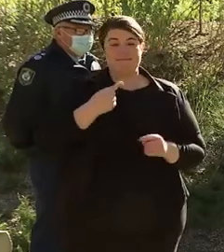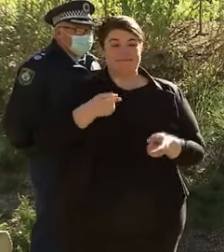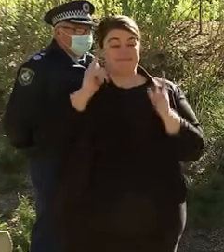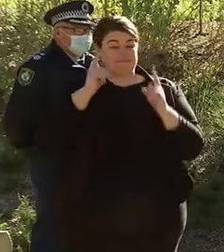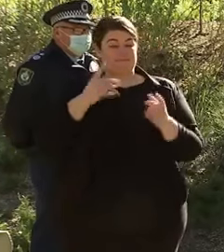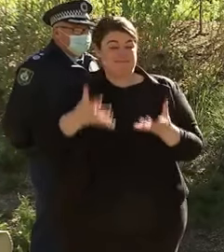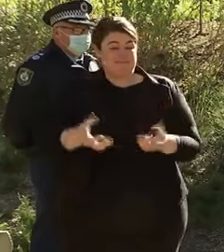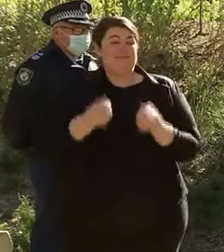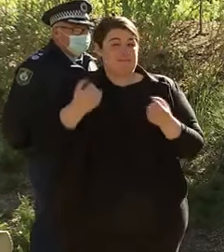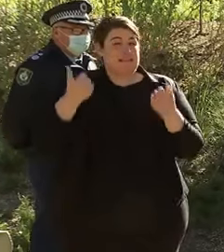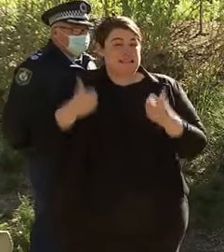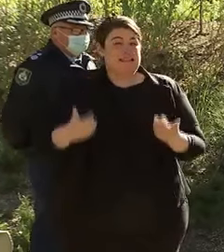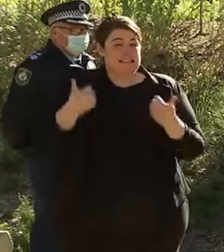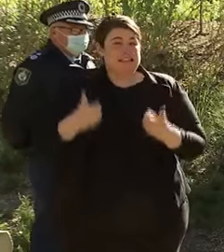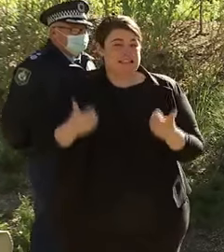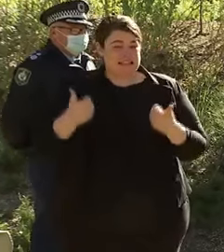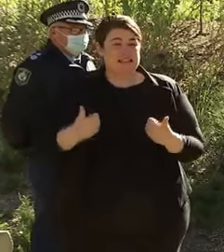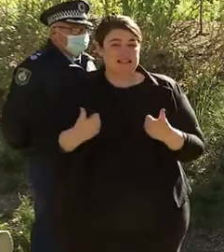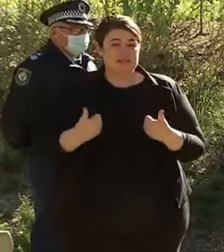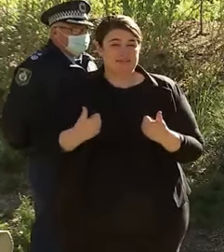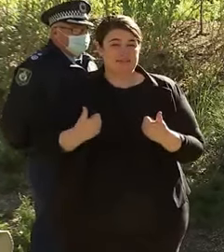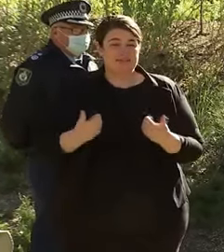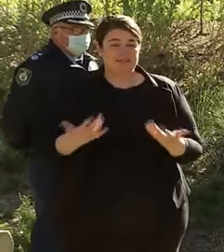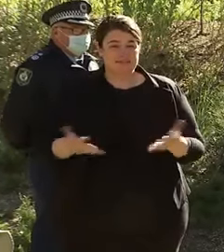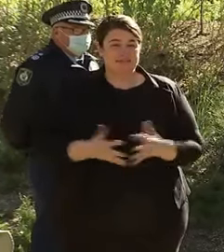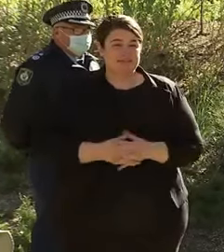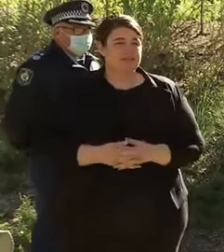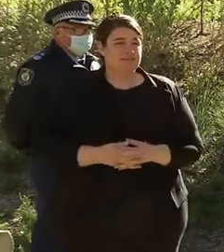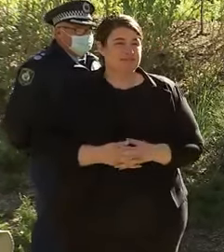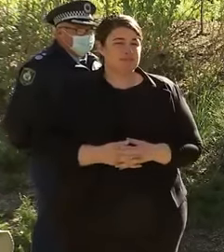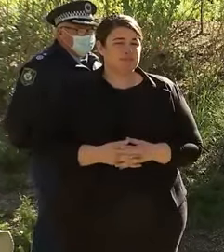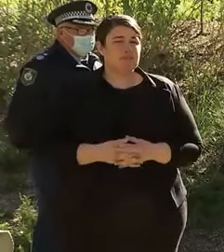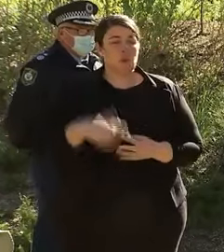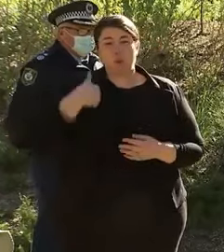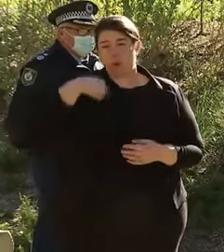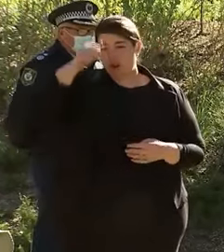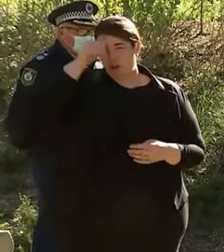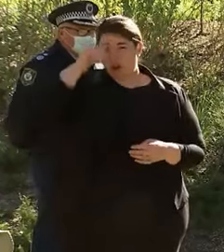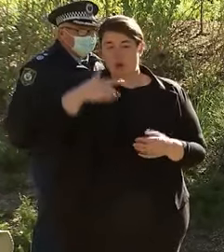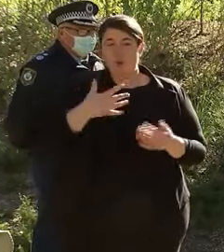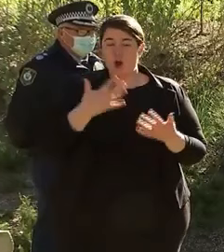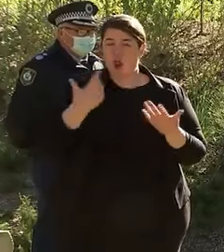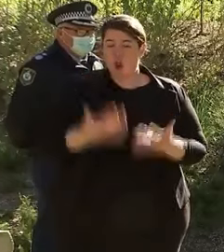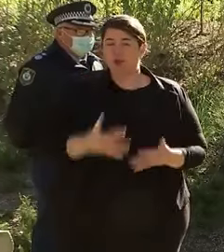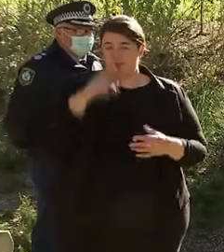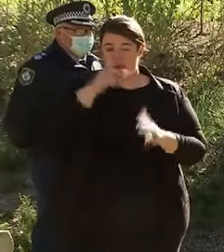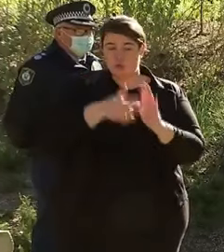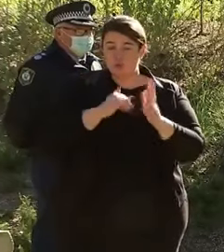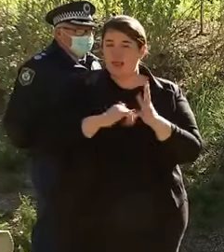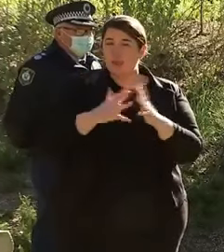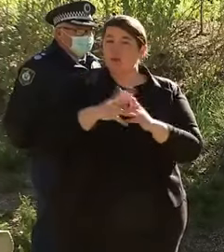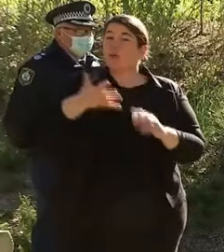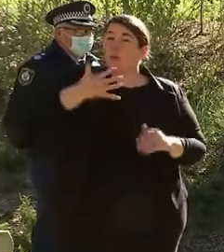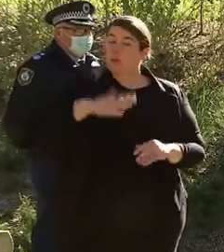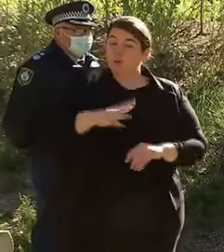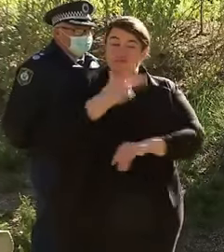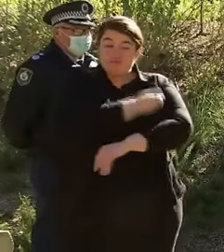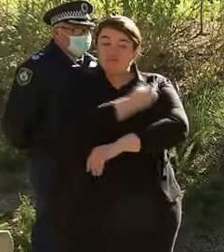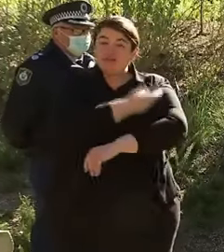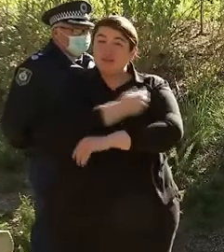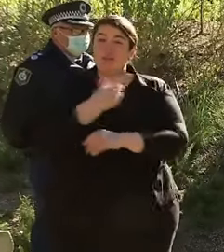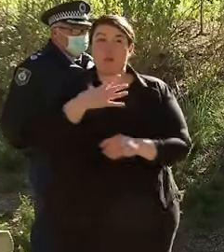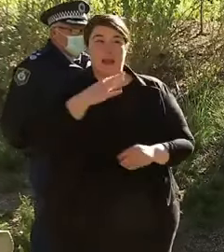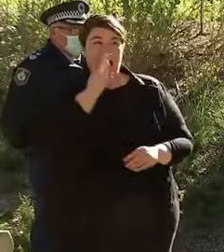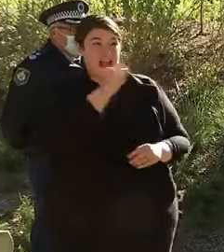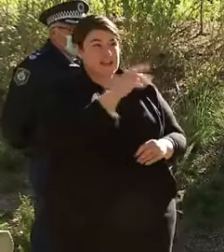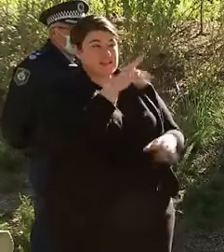of getting the virus and being subjected to its consequences. So we know there's great demand in New South Wales. What we need is those doses, and clearly